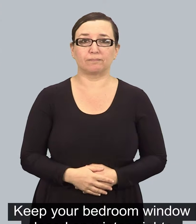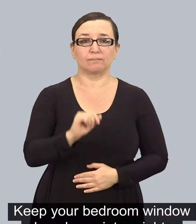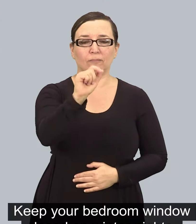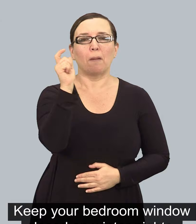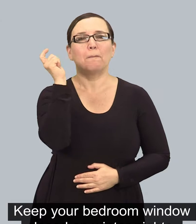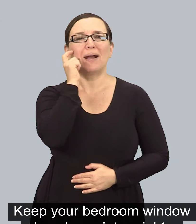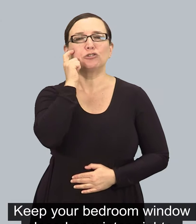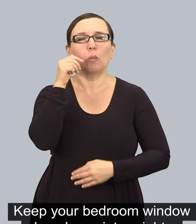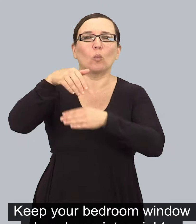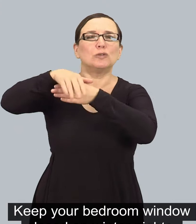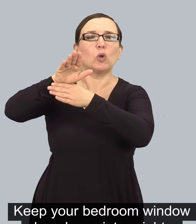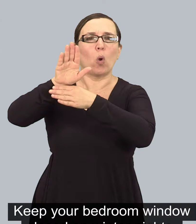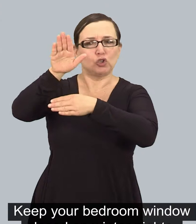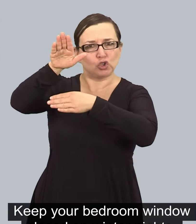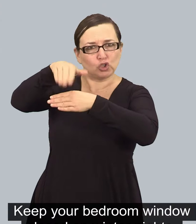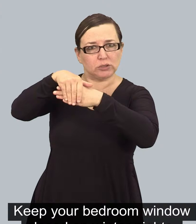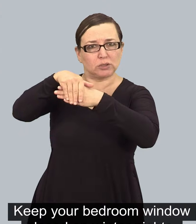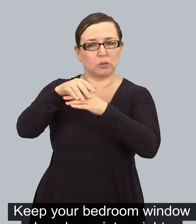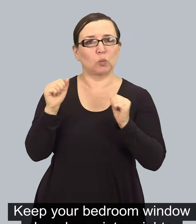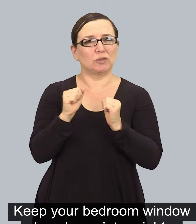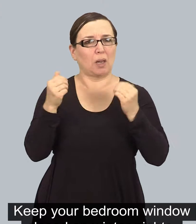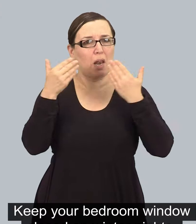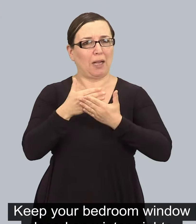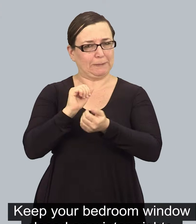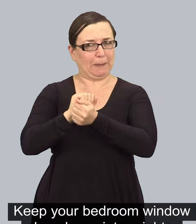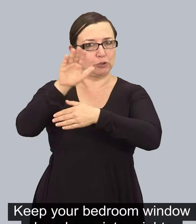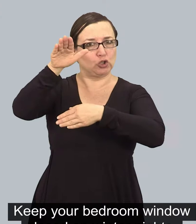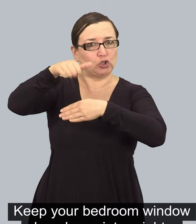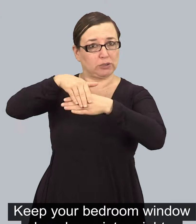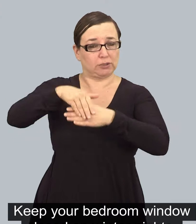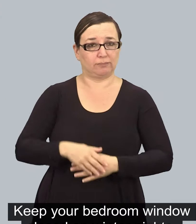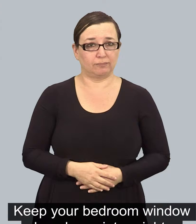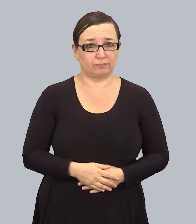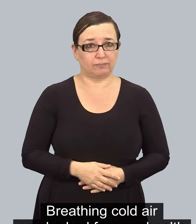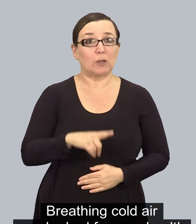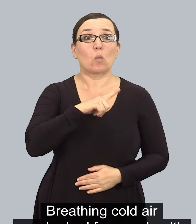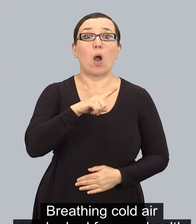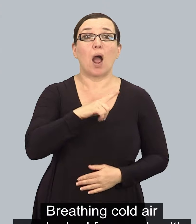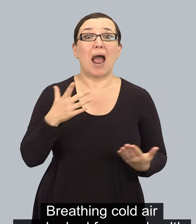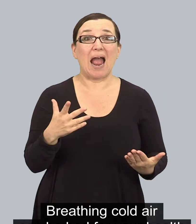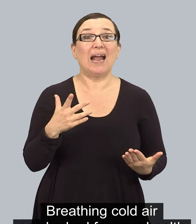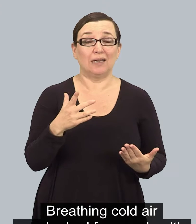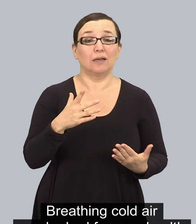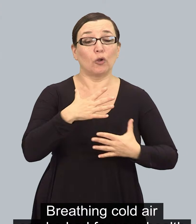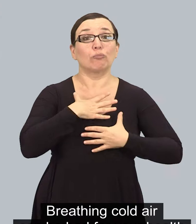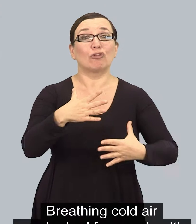Keep your bedroom window closed on winter nights. Breathing cold air can be bad for your